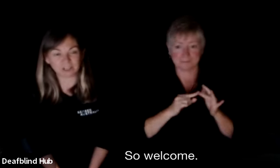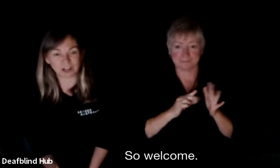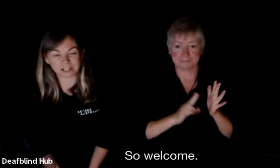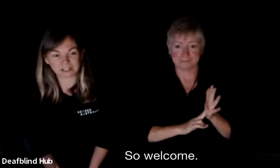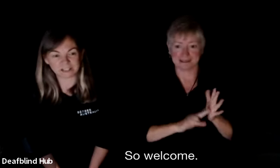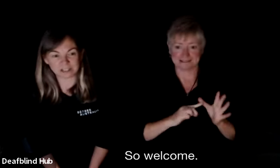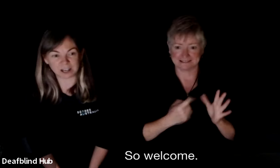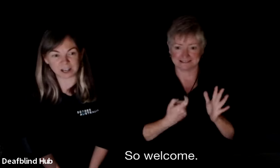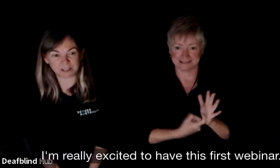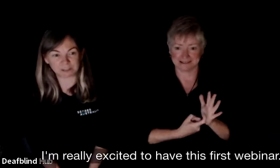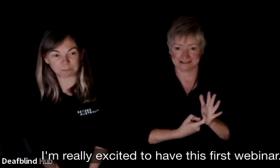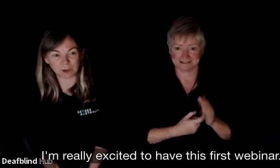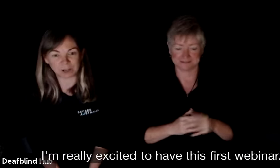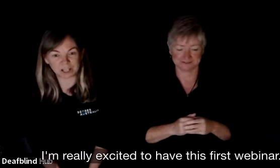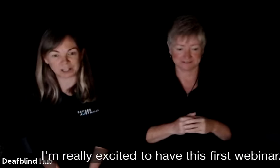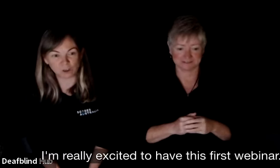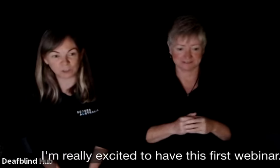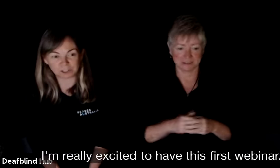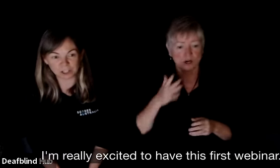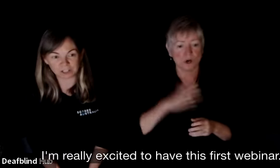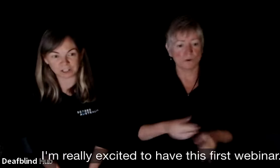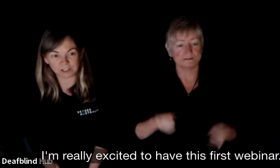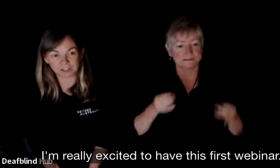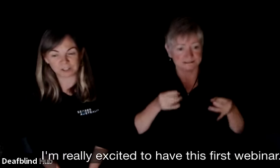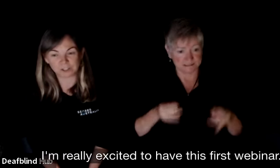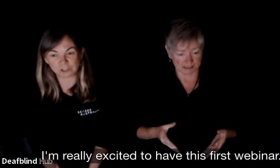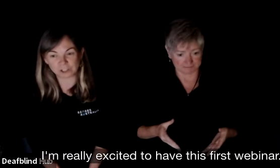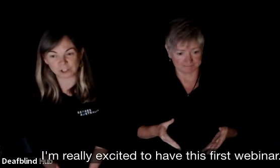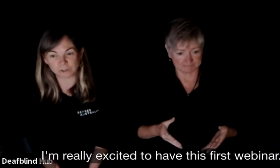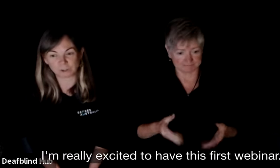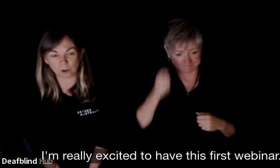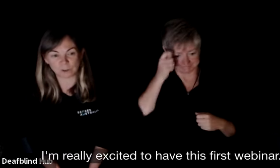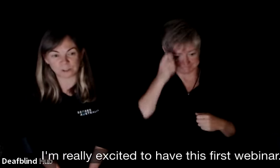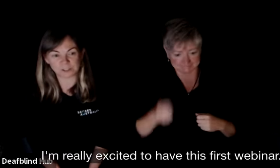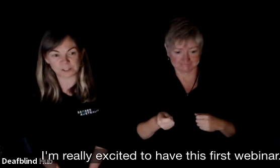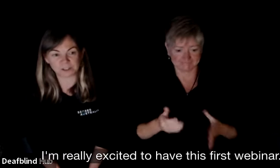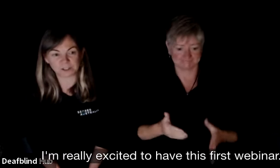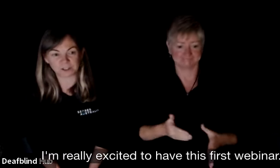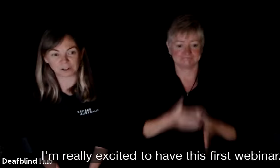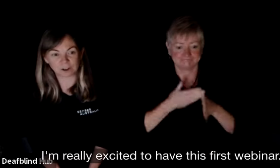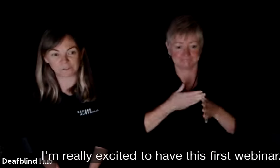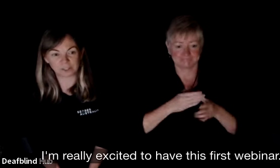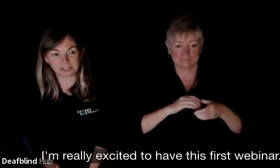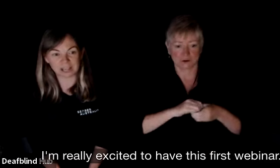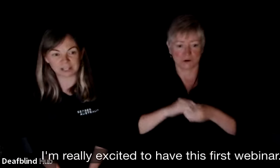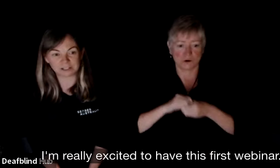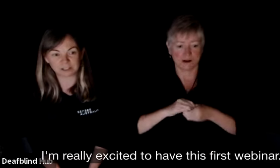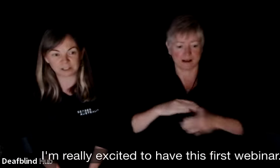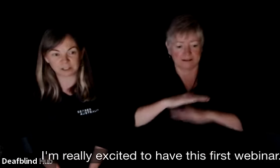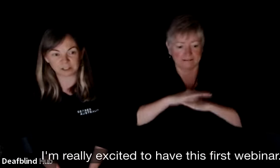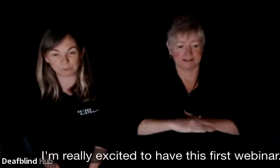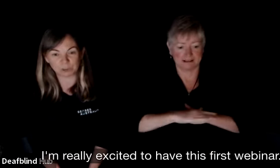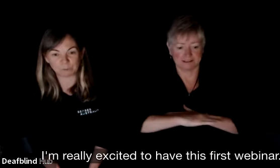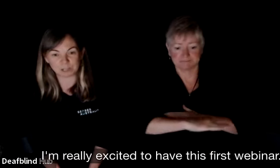I'd like to start by acknowledging the traditional owners of the